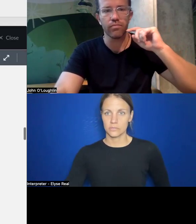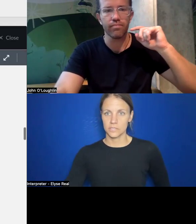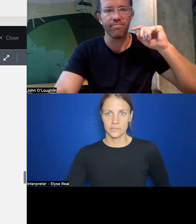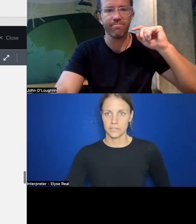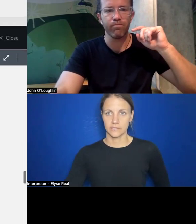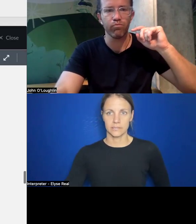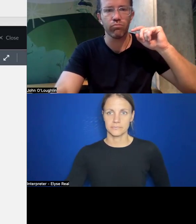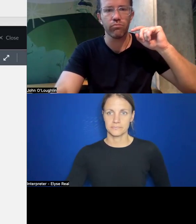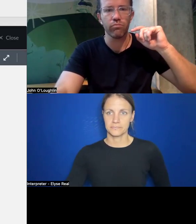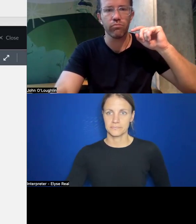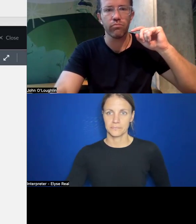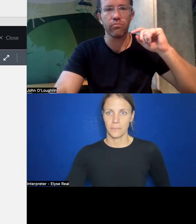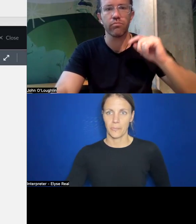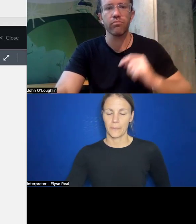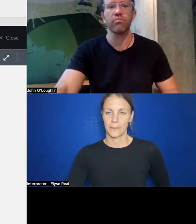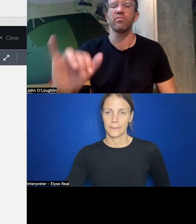So we scroll down here.